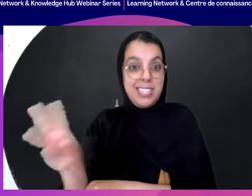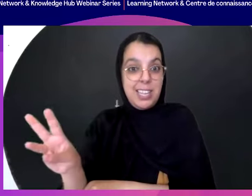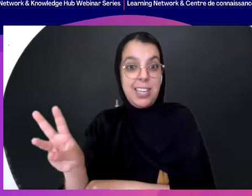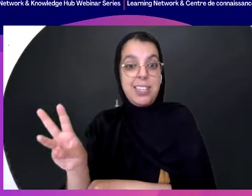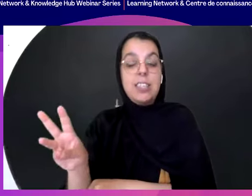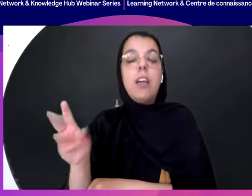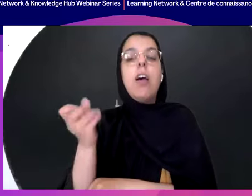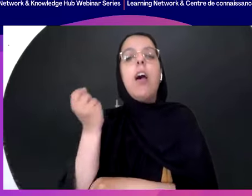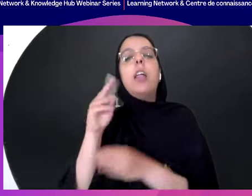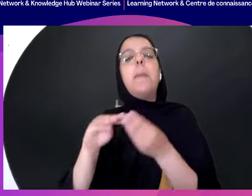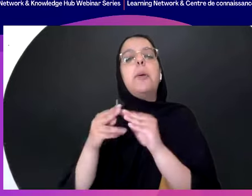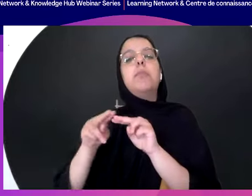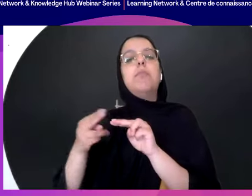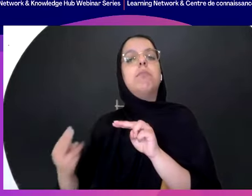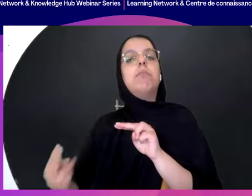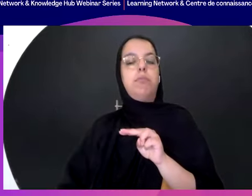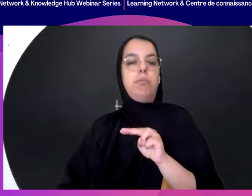lower over time.